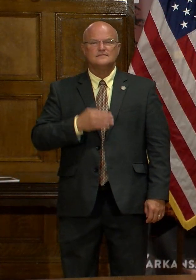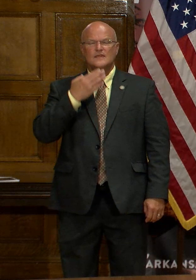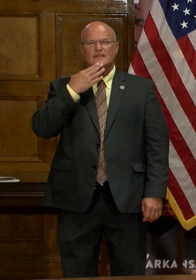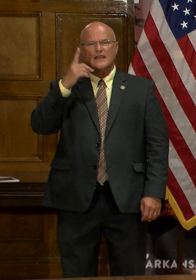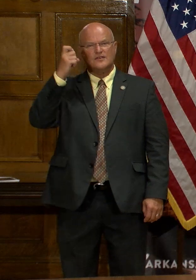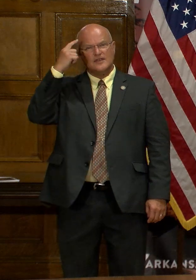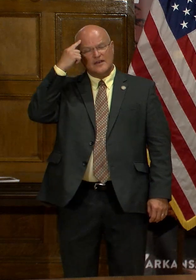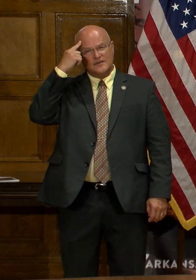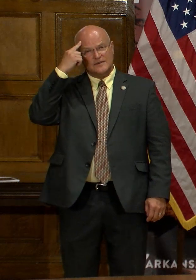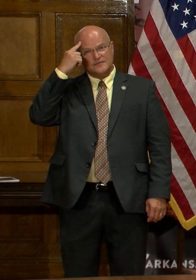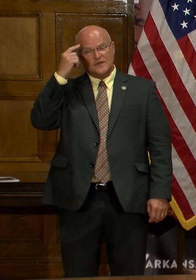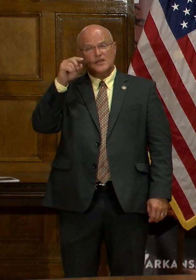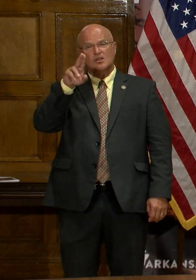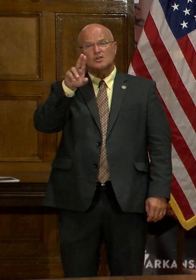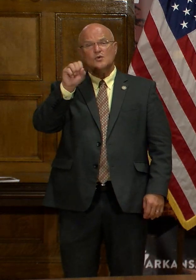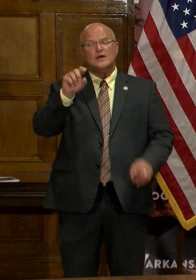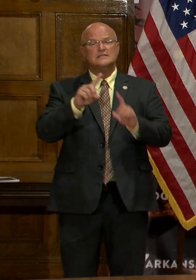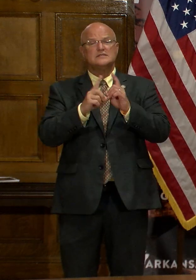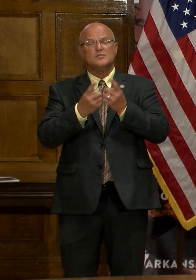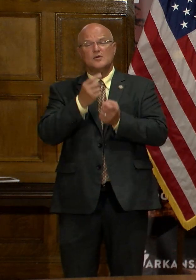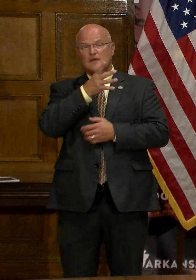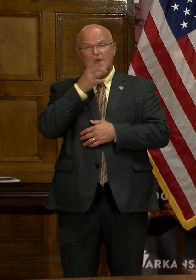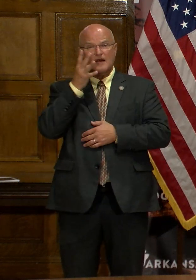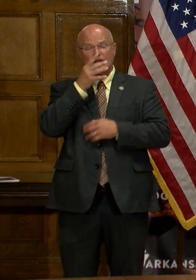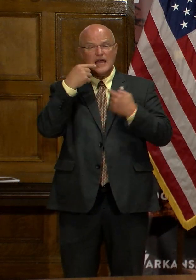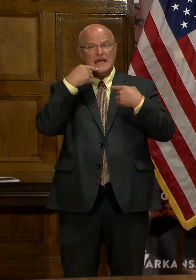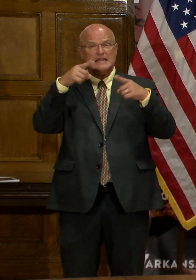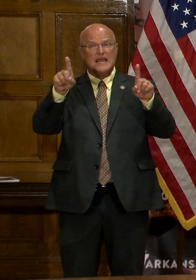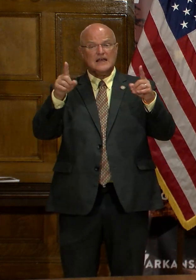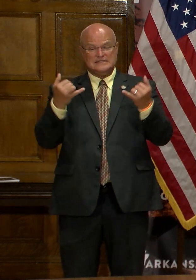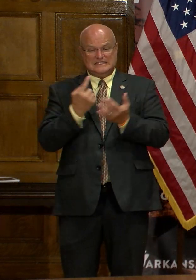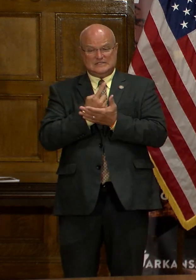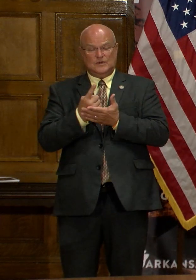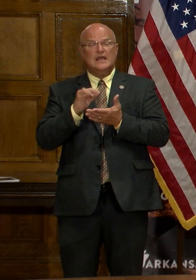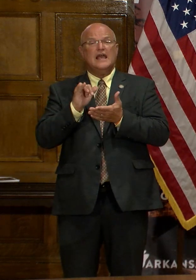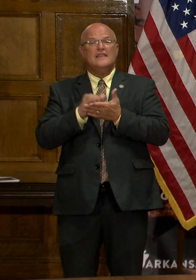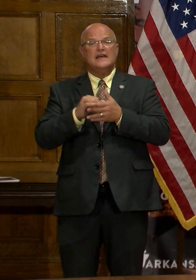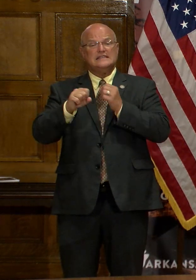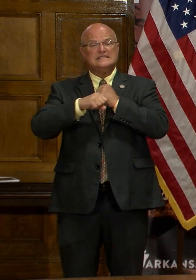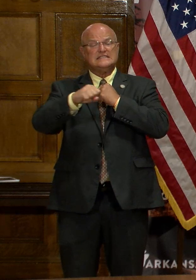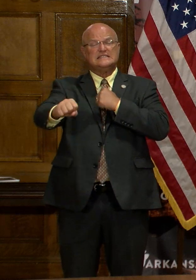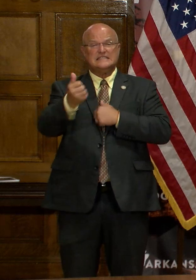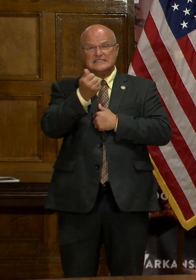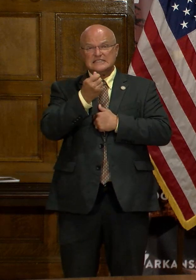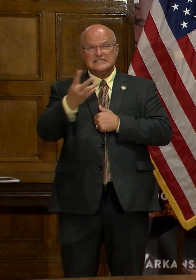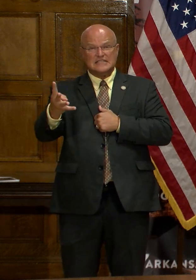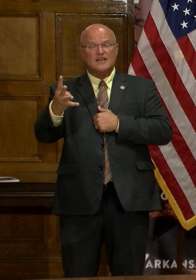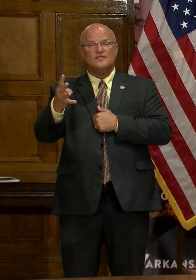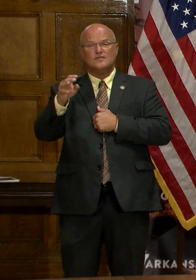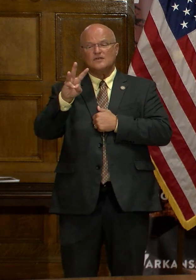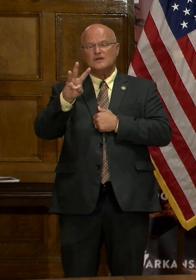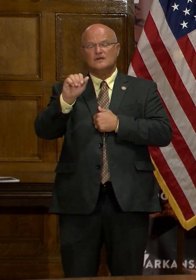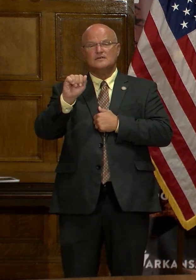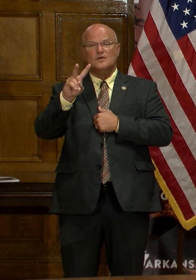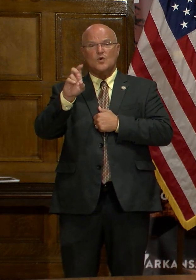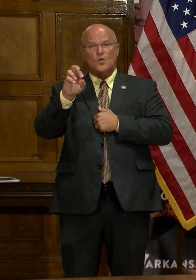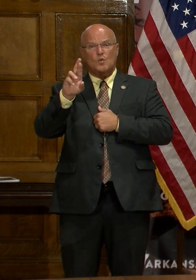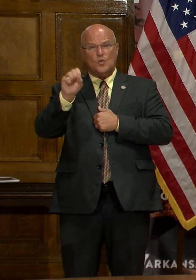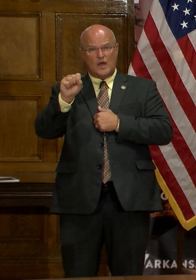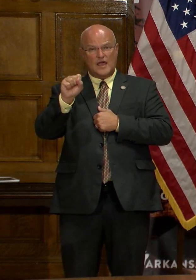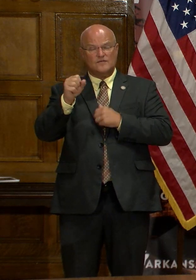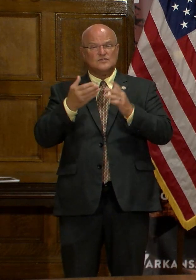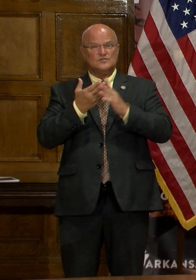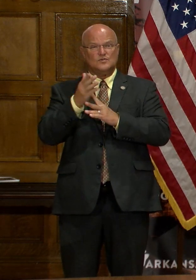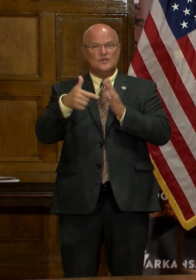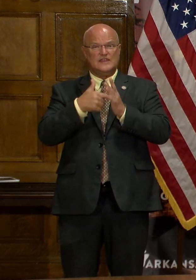Thank you, Governor. The U.S. Department of Agriculture announced earlier this week that it is extending several waivers through December 31st